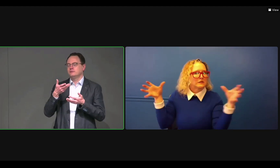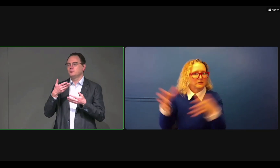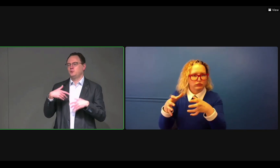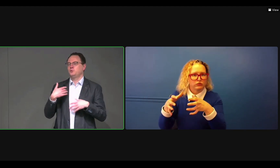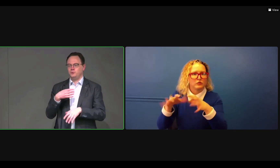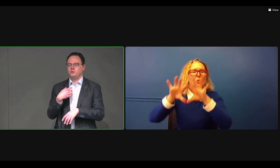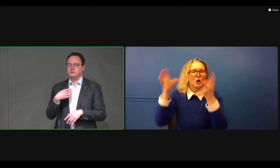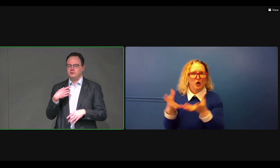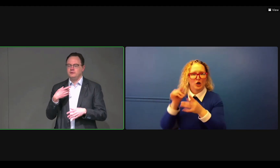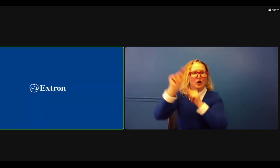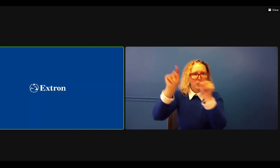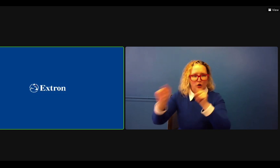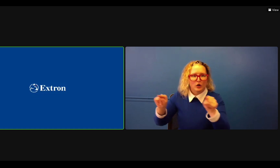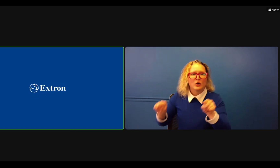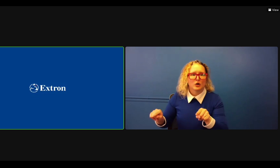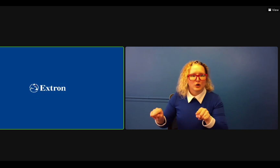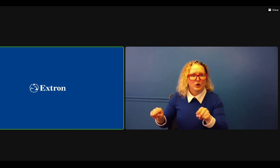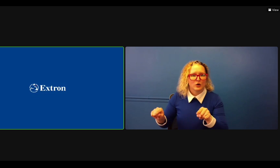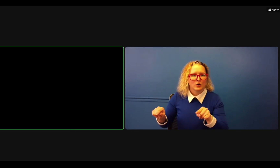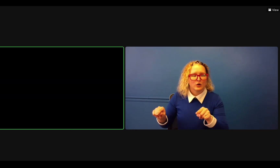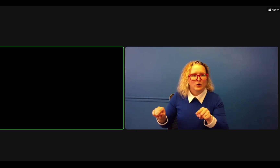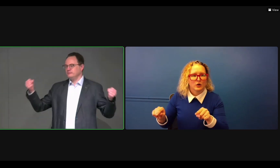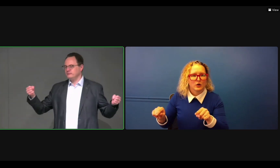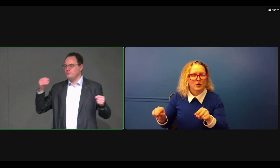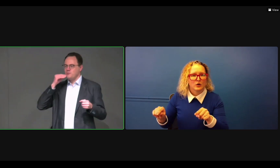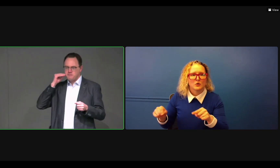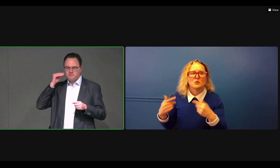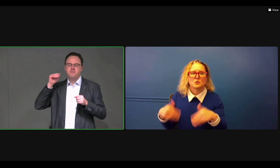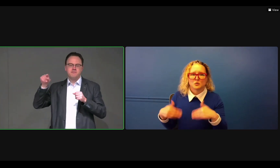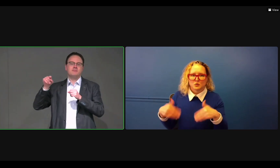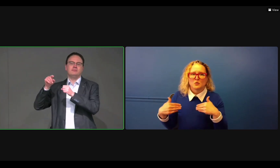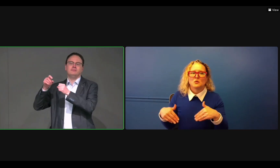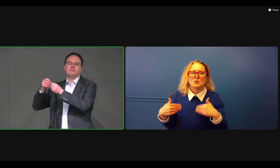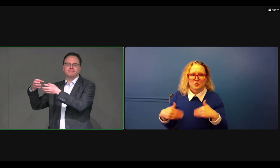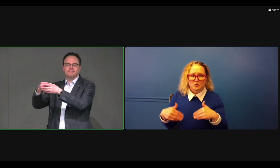well. That was incredibly powerful, very rich discussion.